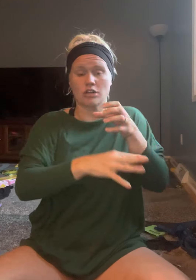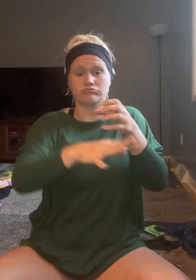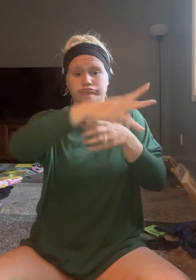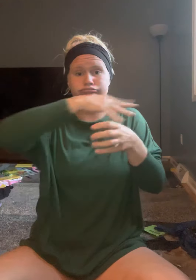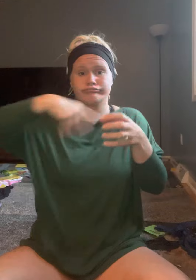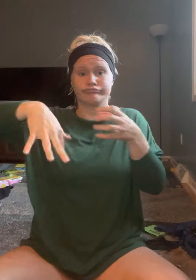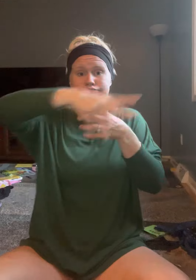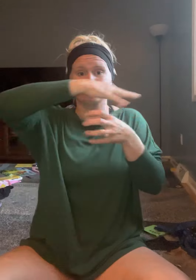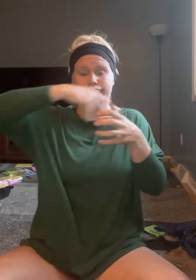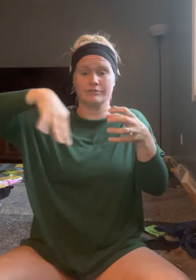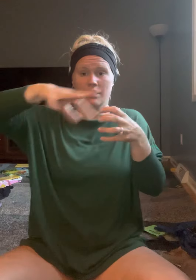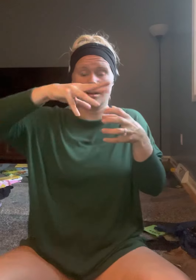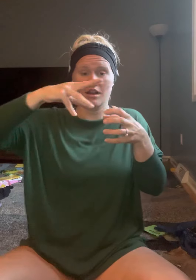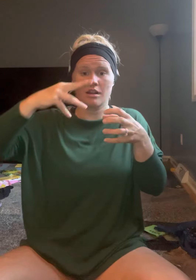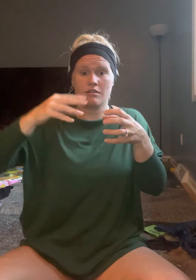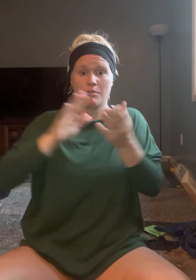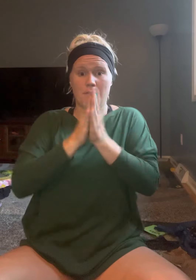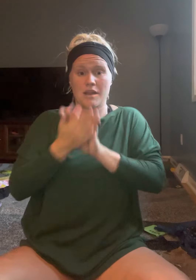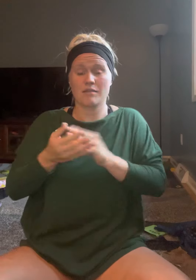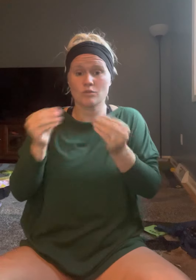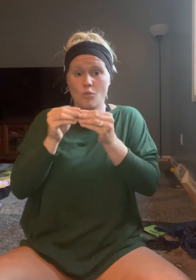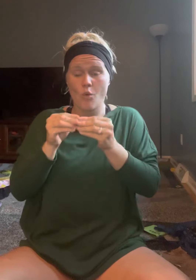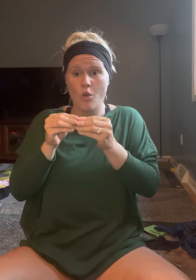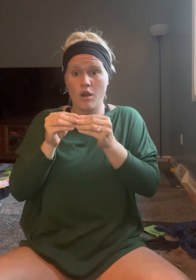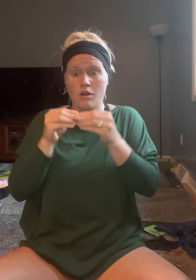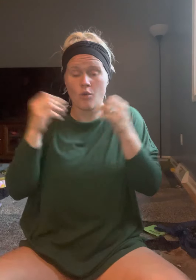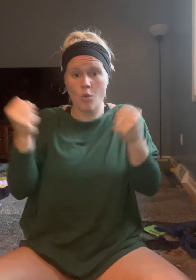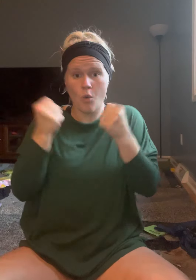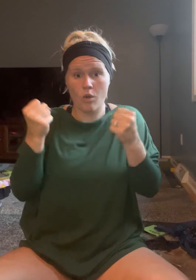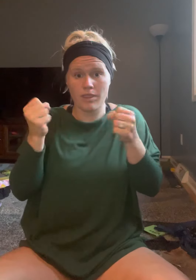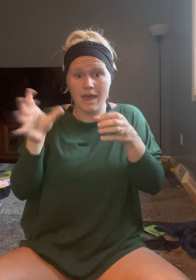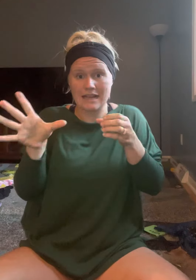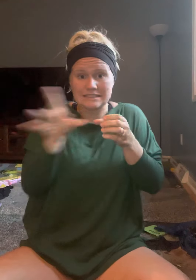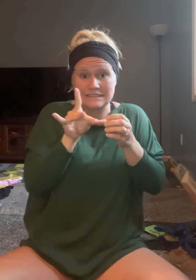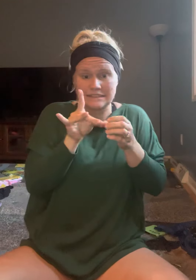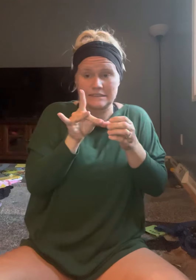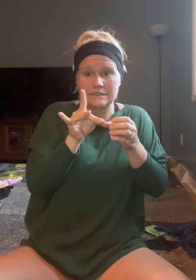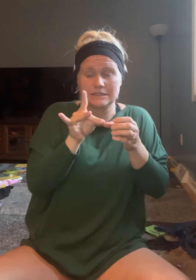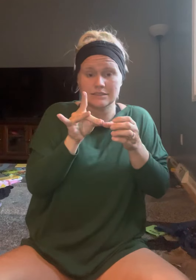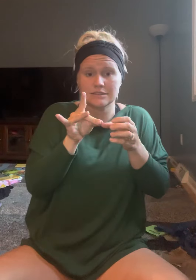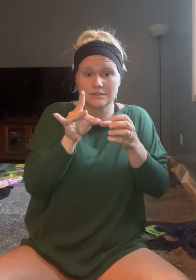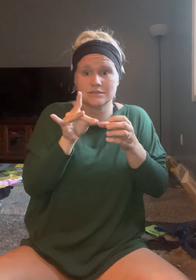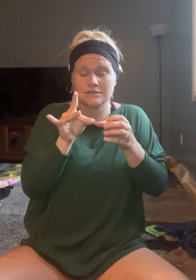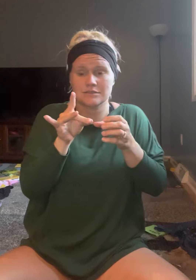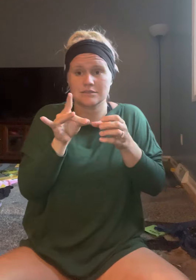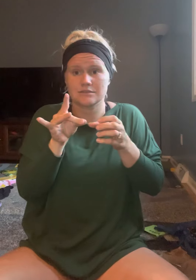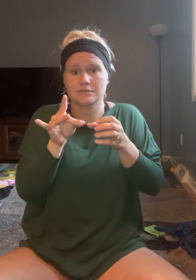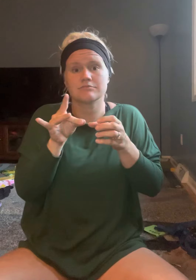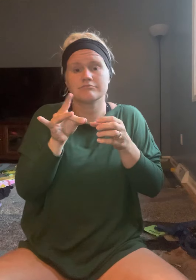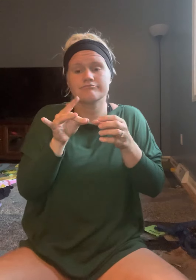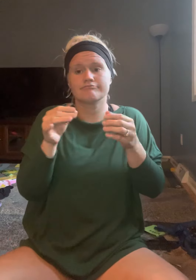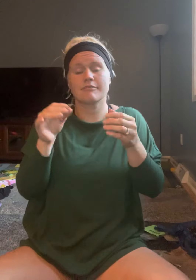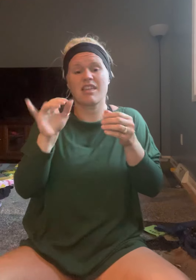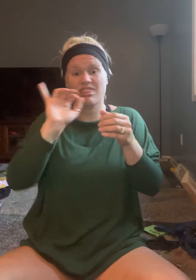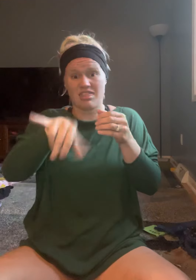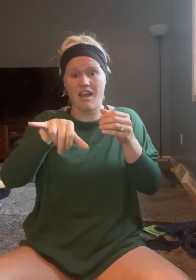cools and turns to water and collects on the outside of the Pepsi can. That's condensation. And there are 100 examples of that. Everybody got this? We'll